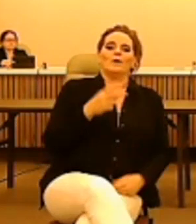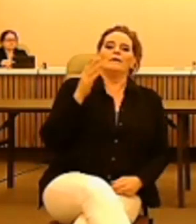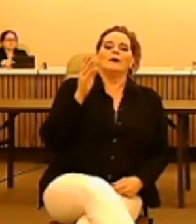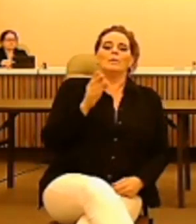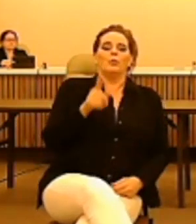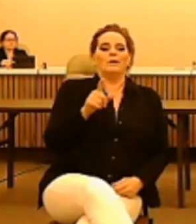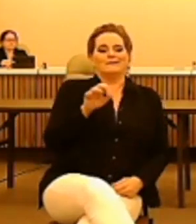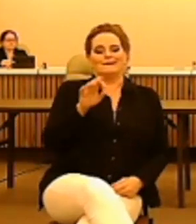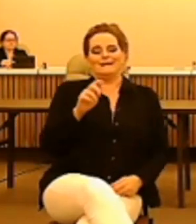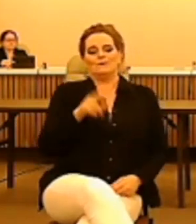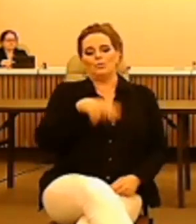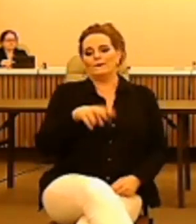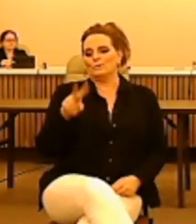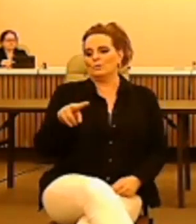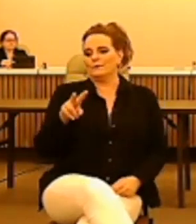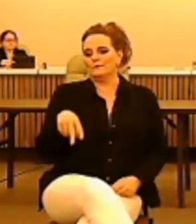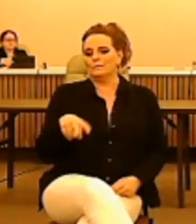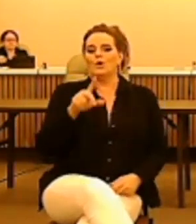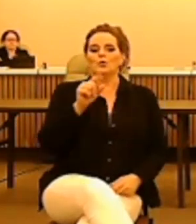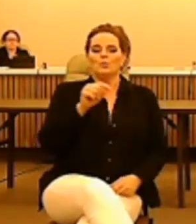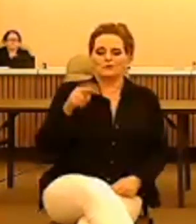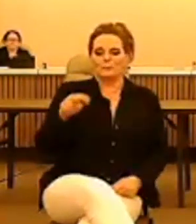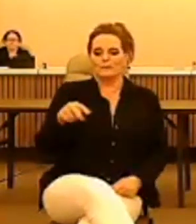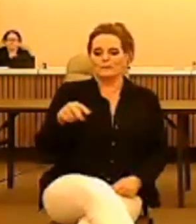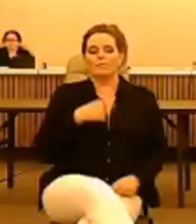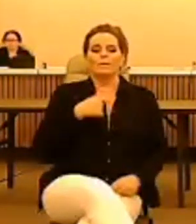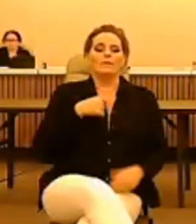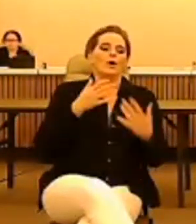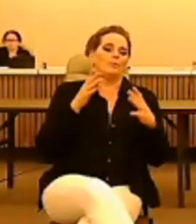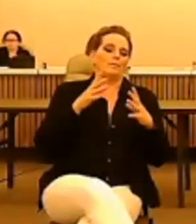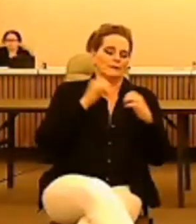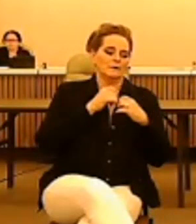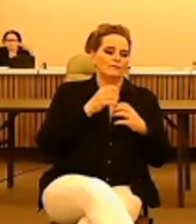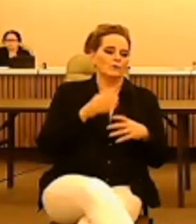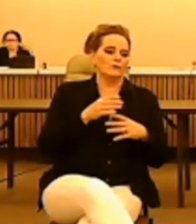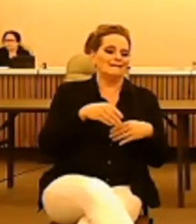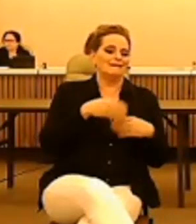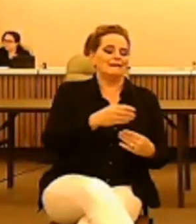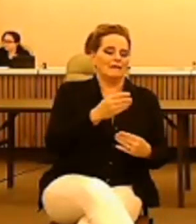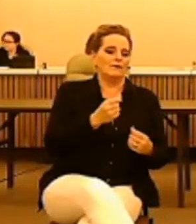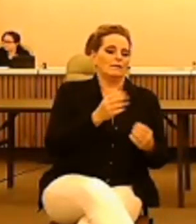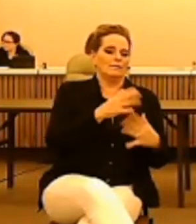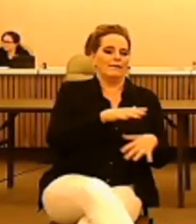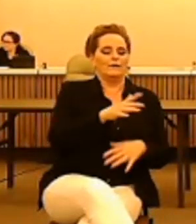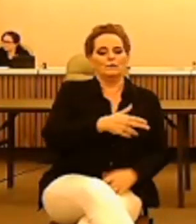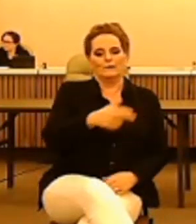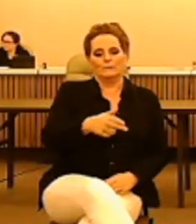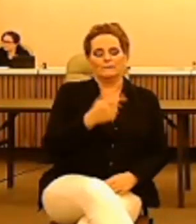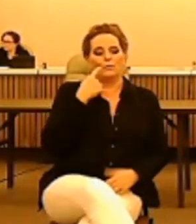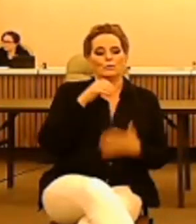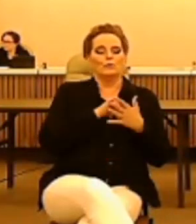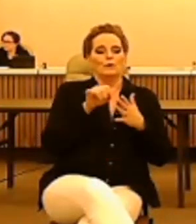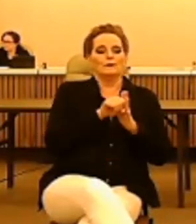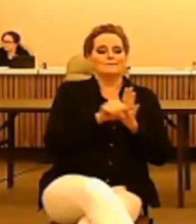12-198, 2022, to call for a public hearing to consider conveying lands to the town of Henrietta per New York State Town